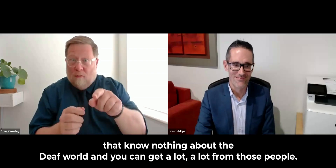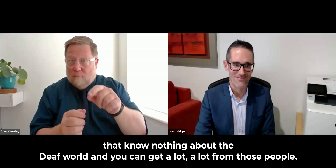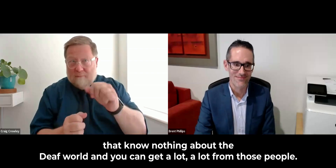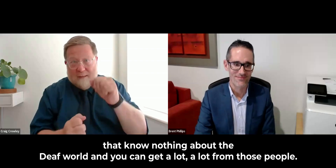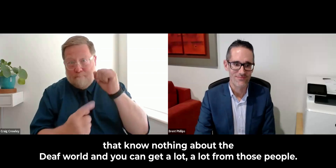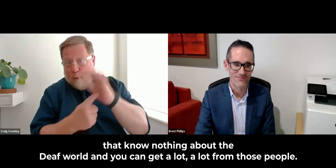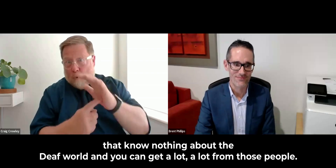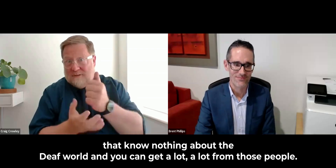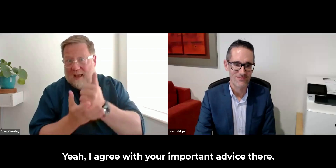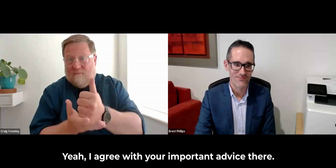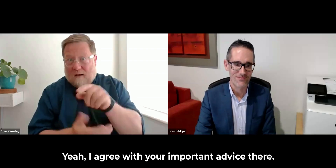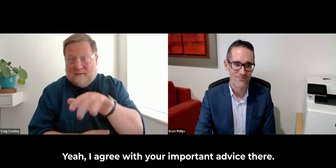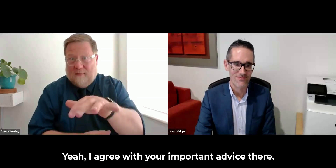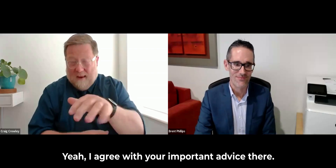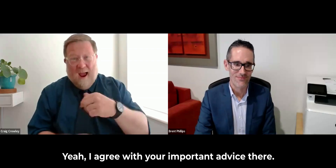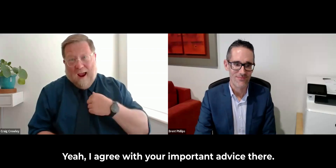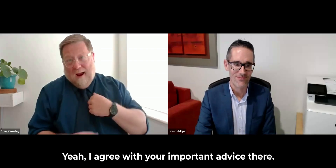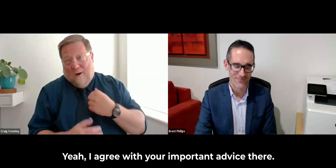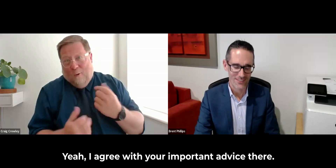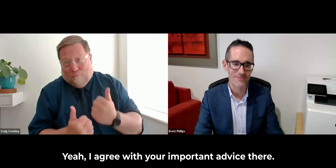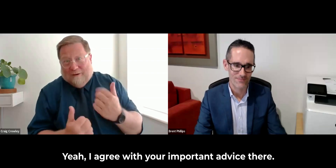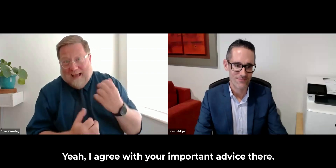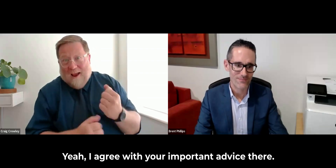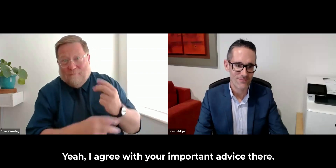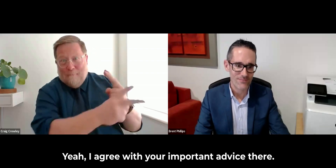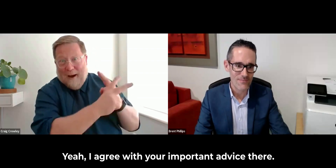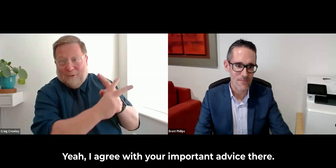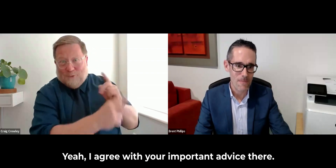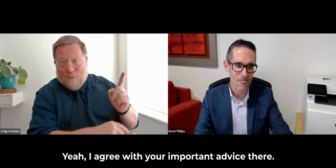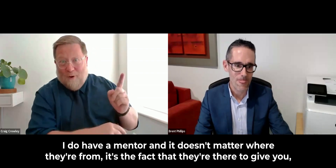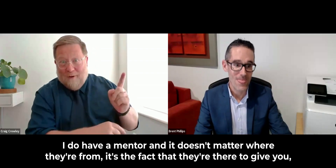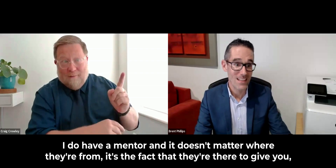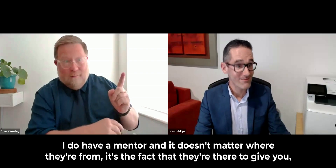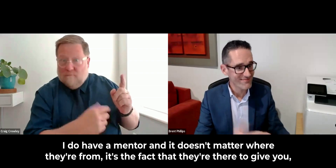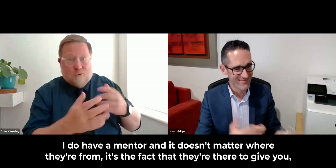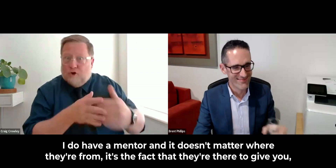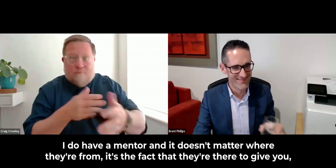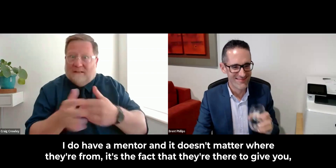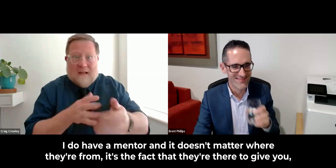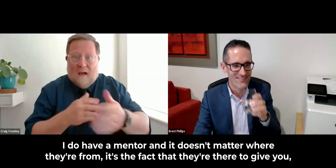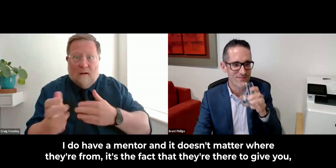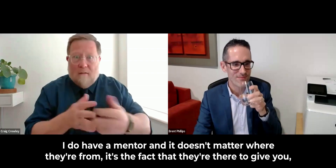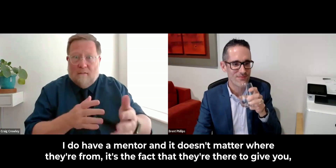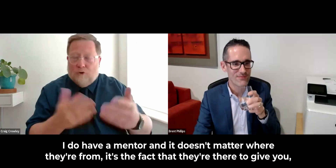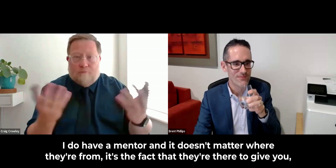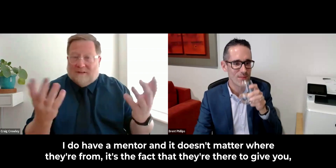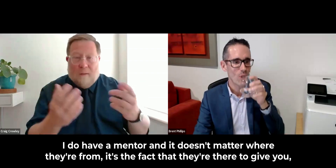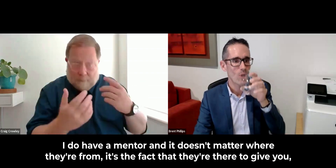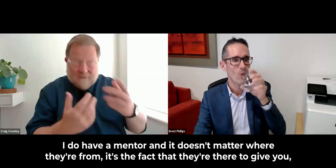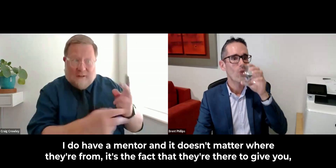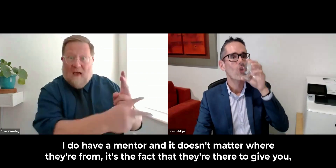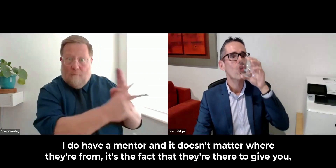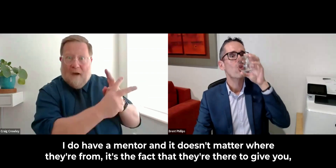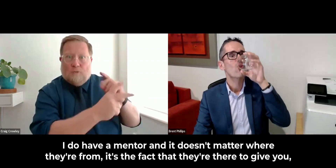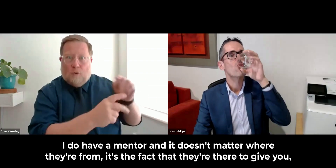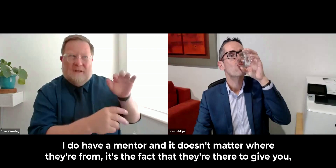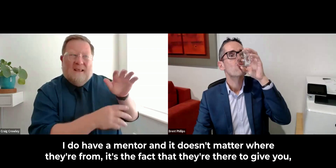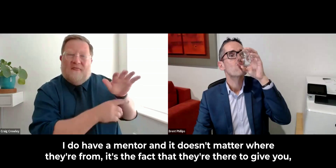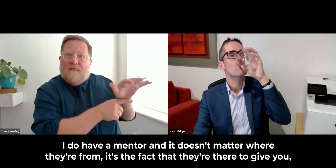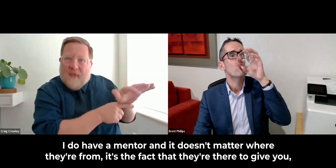people. Yeah, I agree with your important advice there. I do have a mentor, and it doesn't matter where